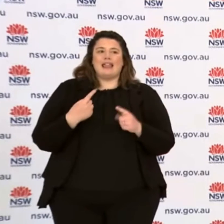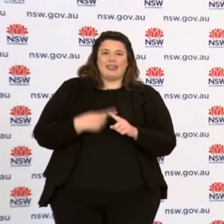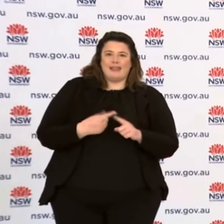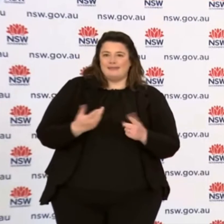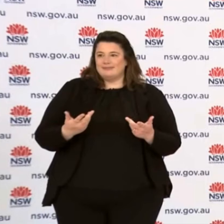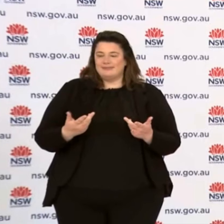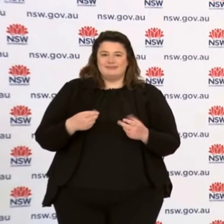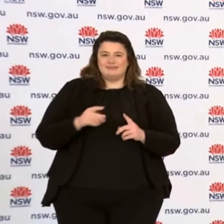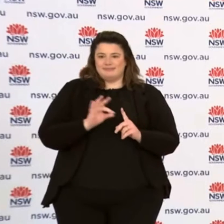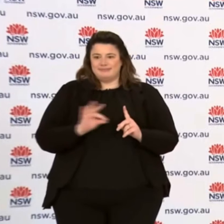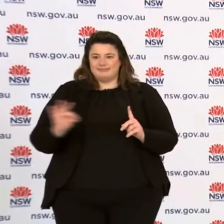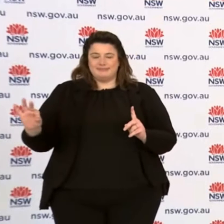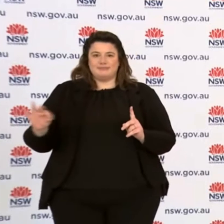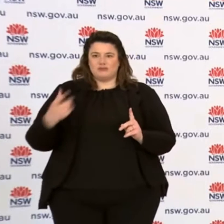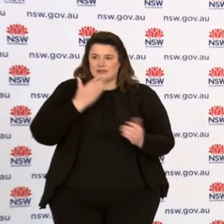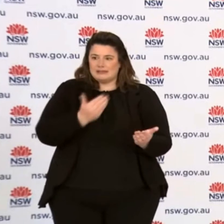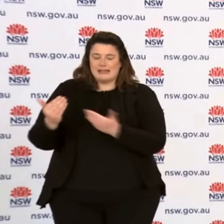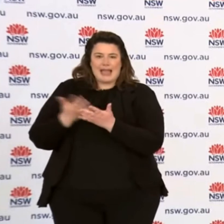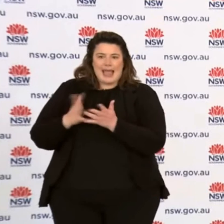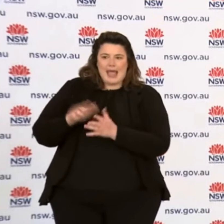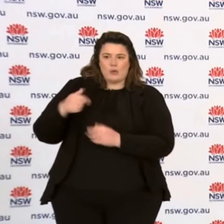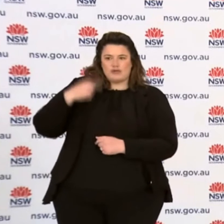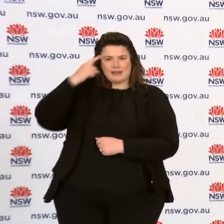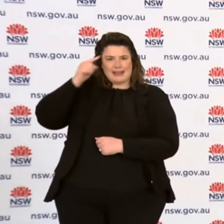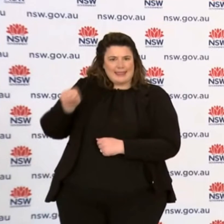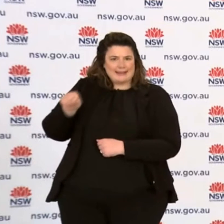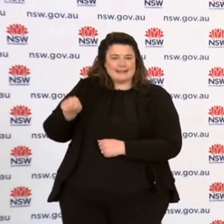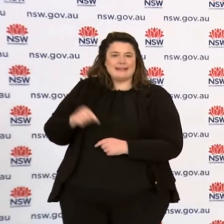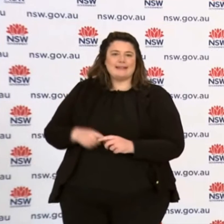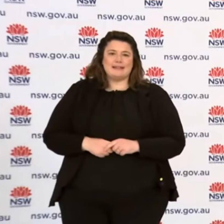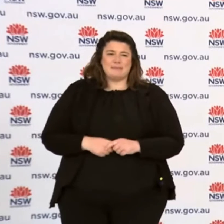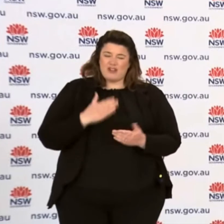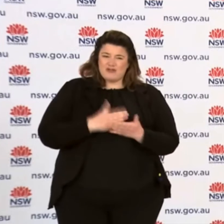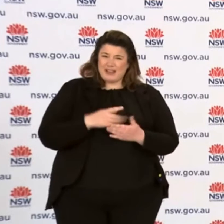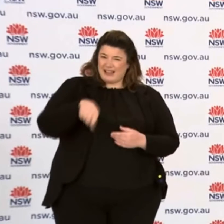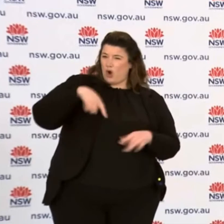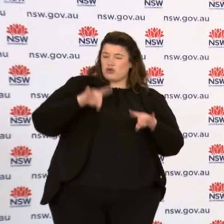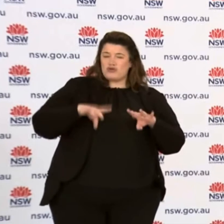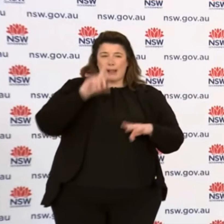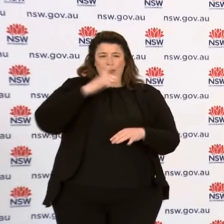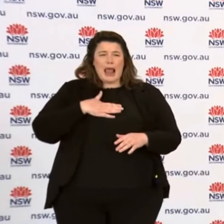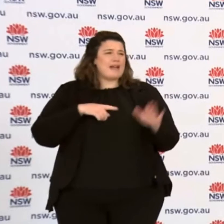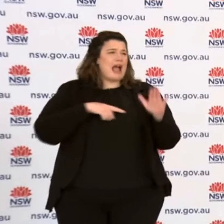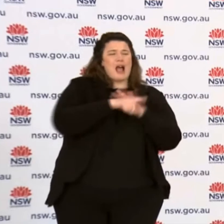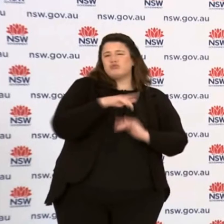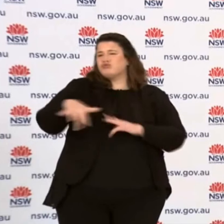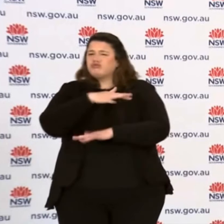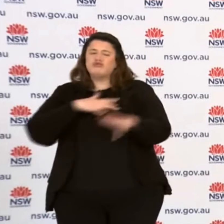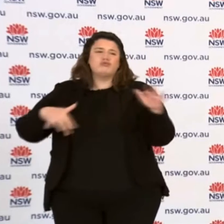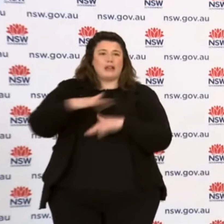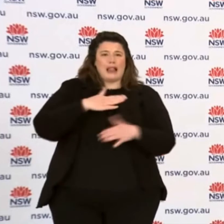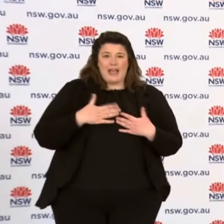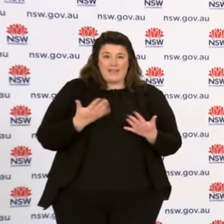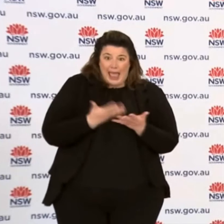love getting out there, and I would have thought the biggest incentive to all of us is just to get our freedom back. Get out and get